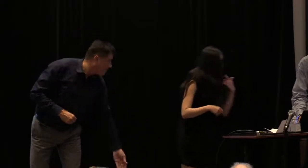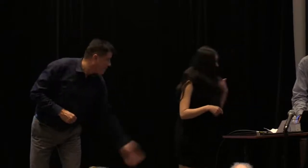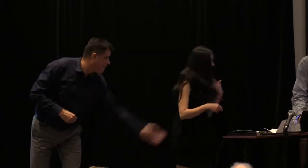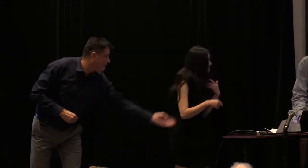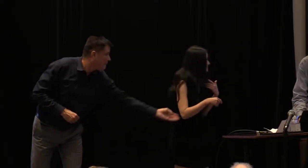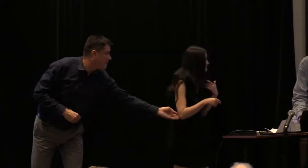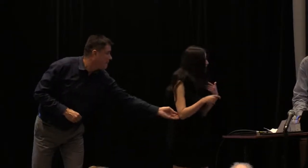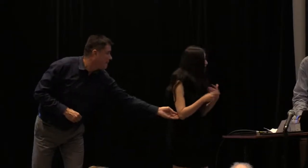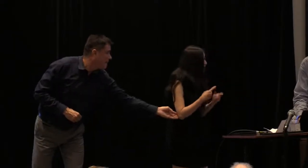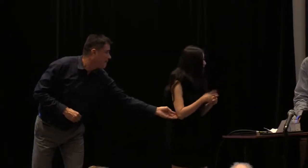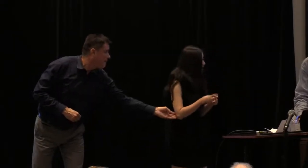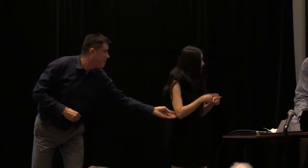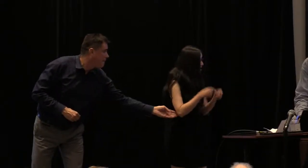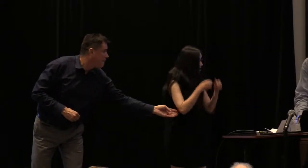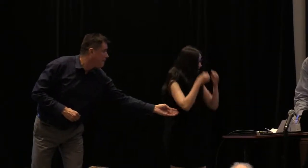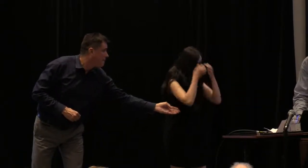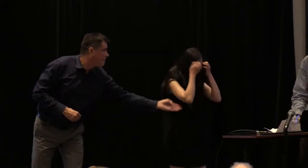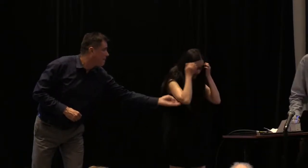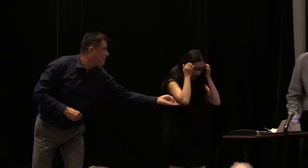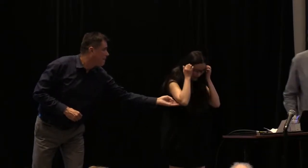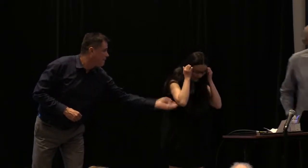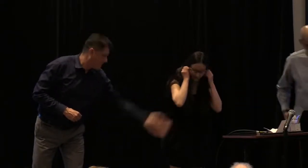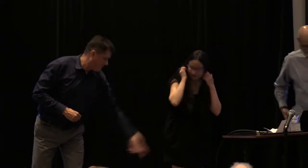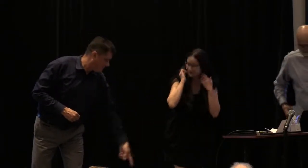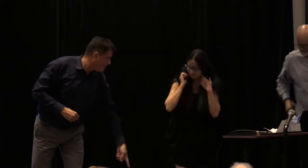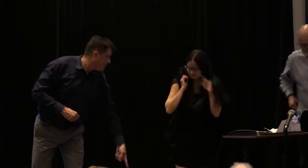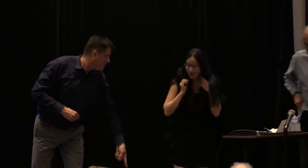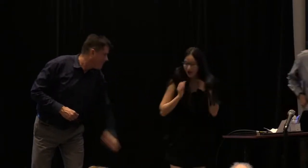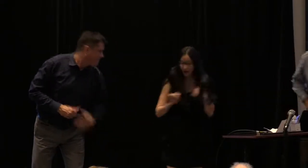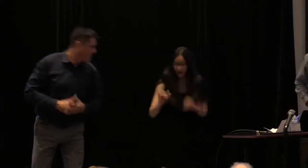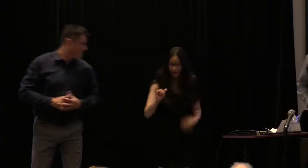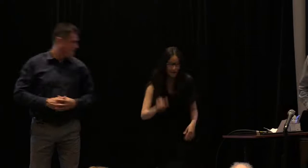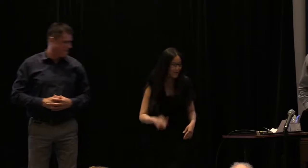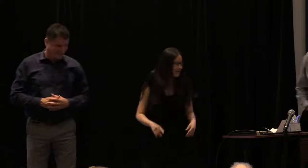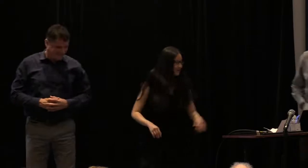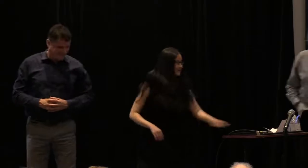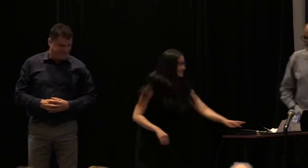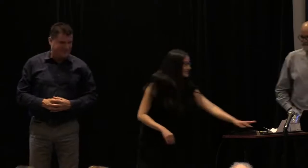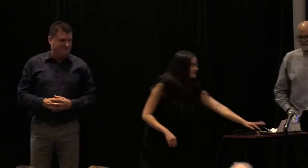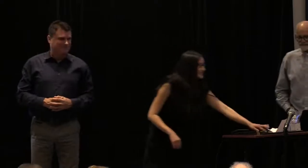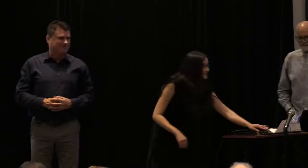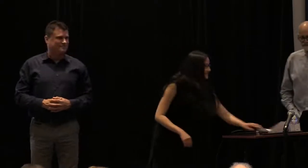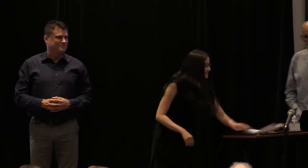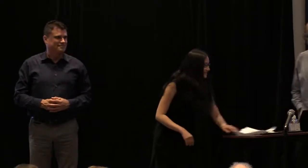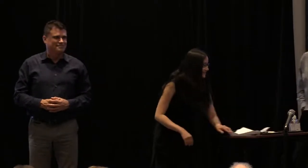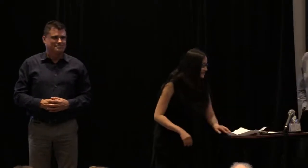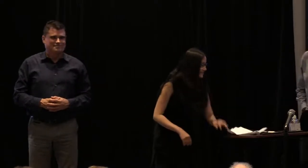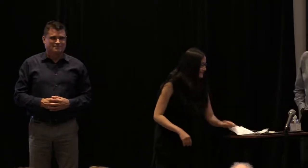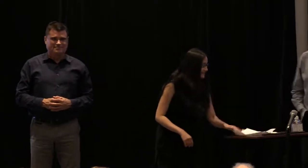Finu is just providing a reminder to please stand on the X on the stage.